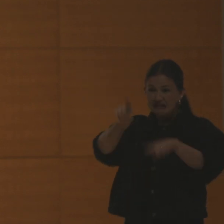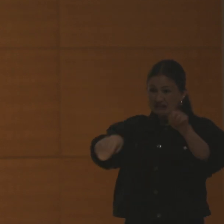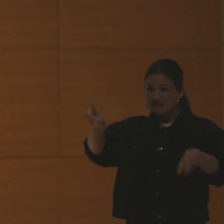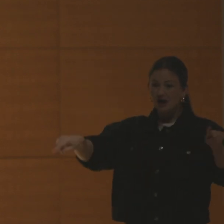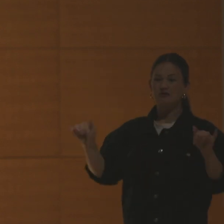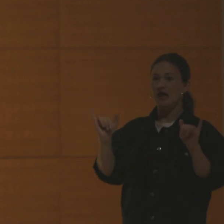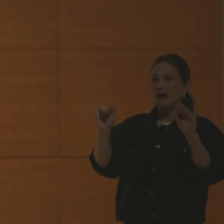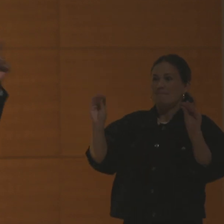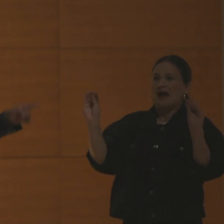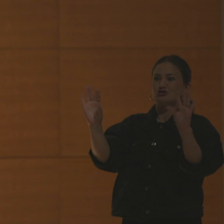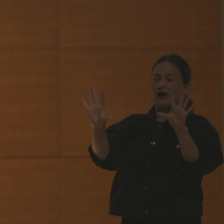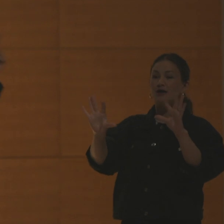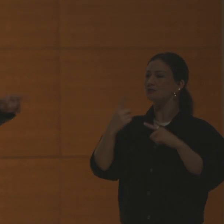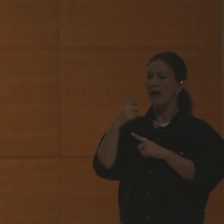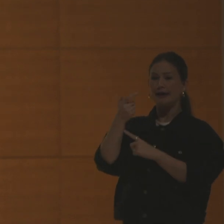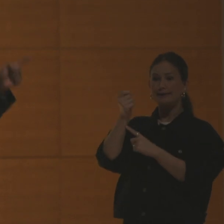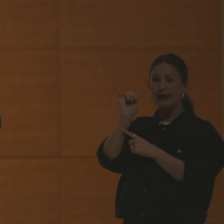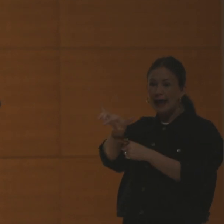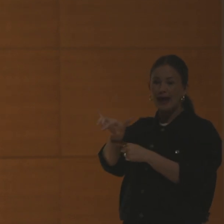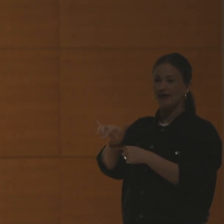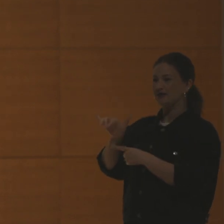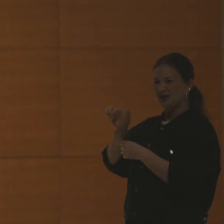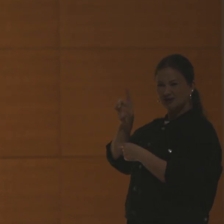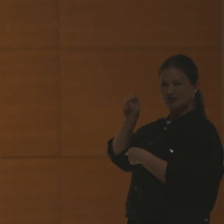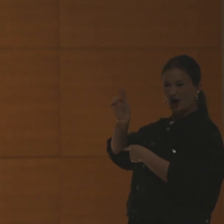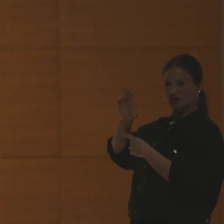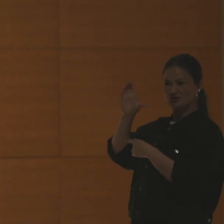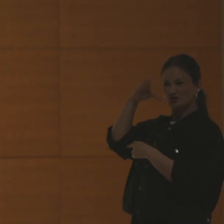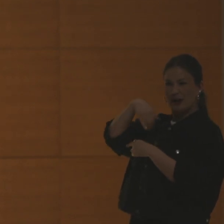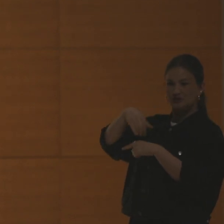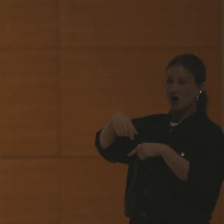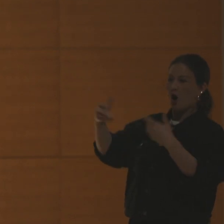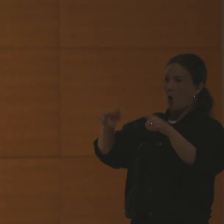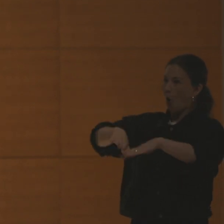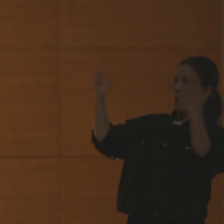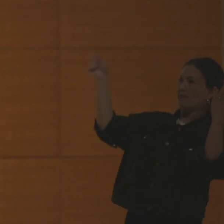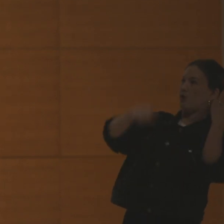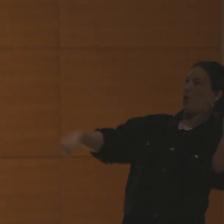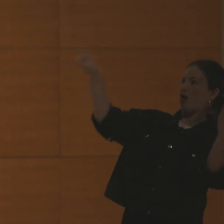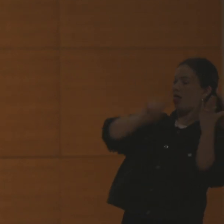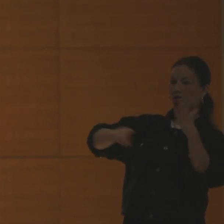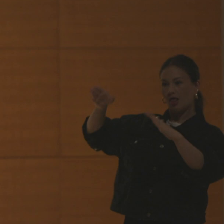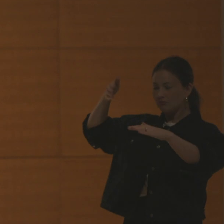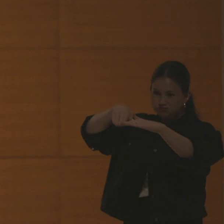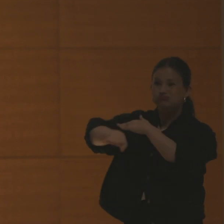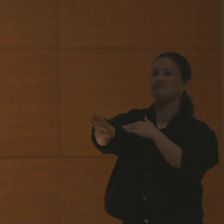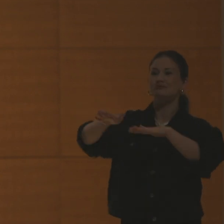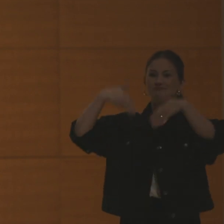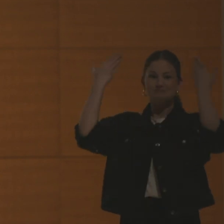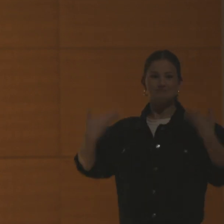you say gay, and Doctor Strange opens up the gay portal and gays appear. Welcome, gays. Thank you.